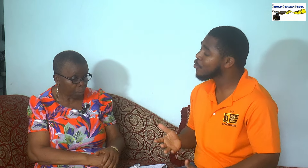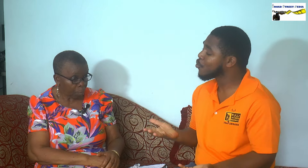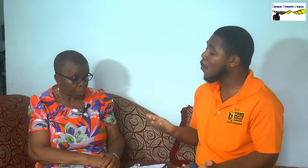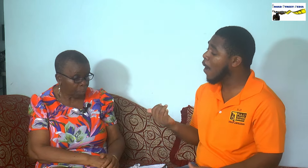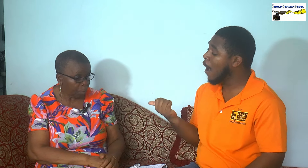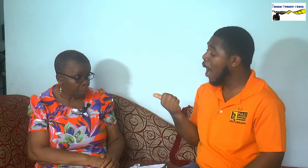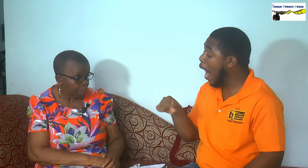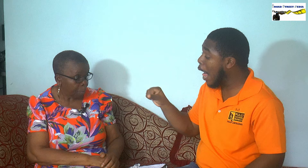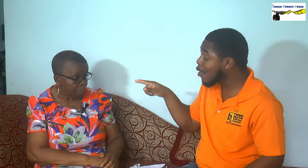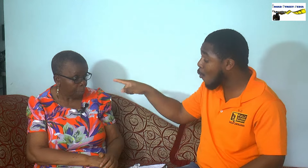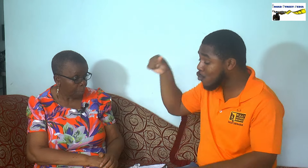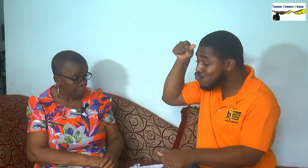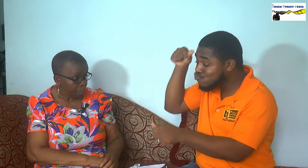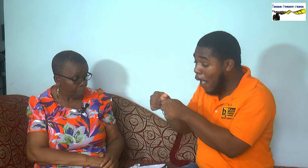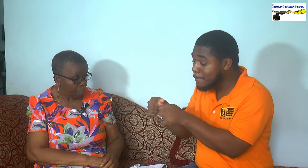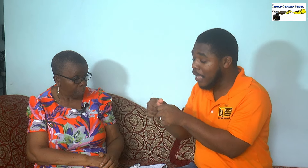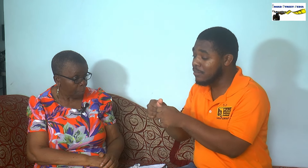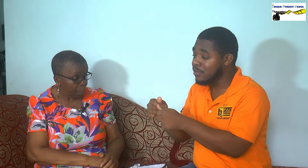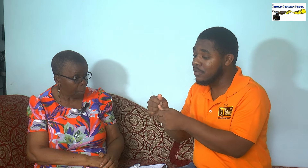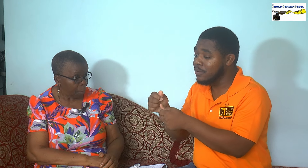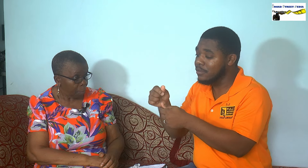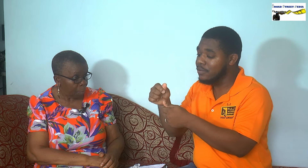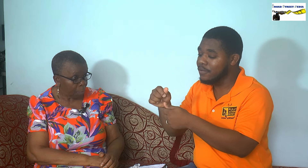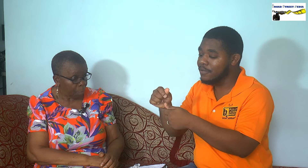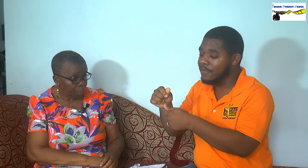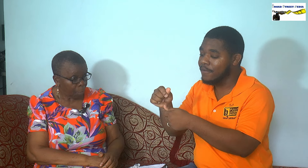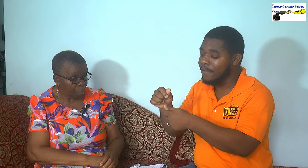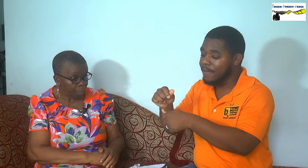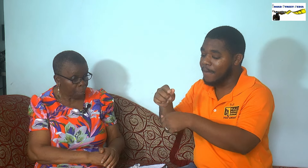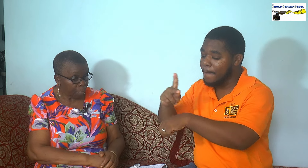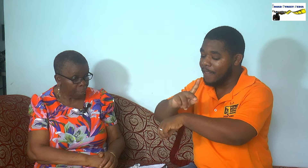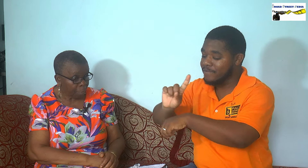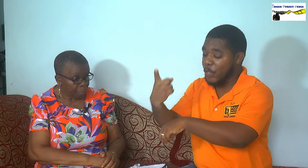Understood. Is there anything you remember